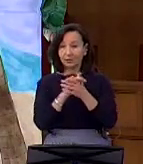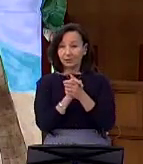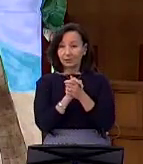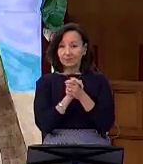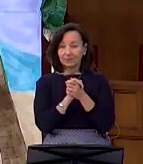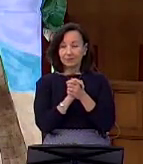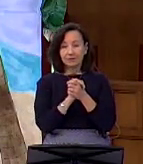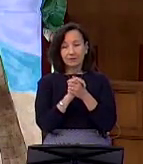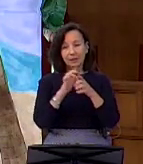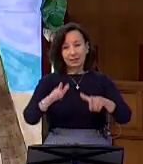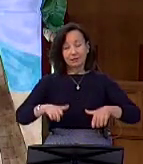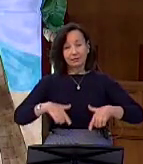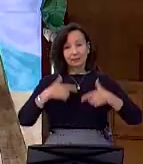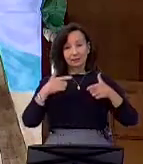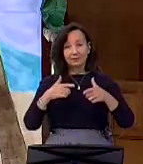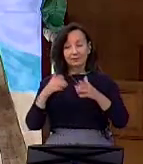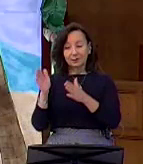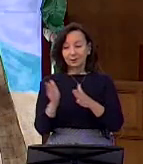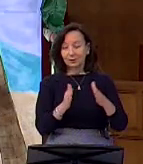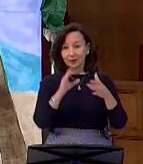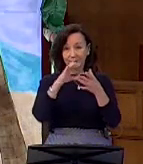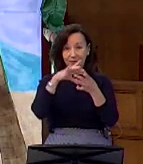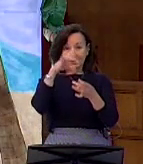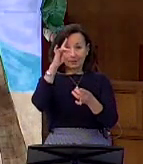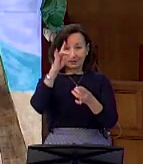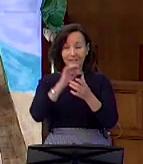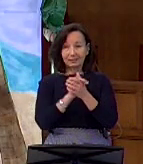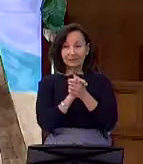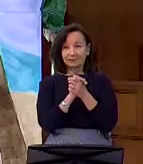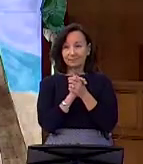Are you going to walk into the Spirit?